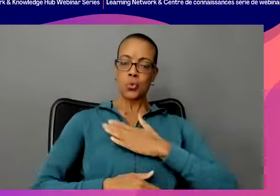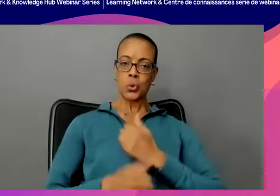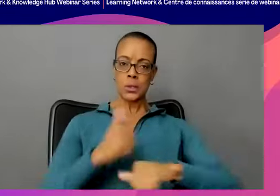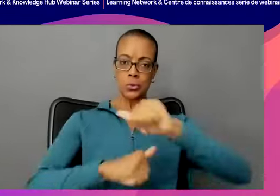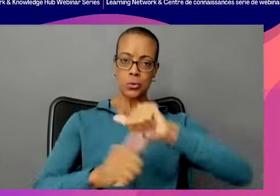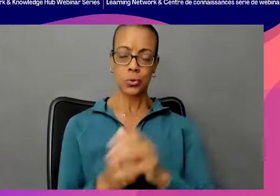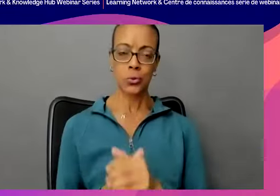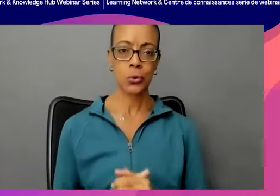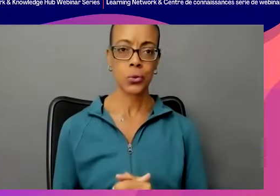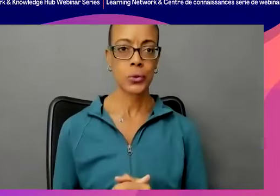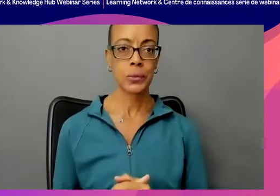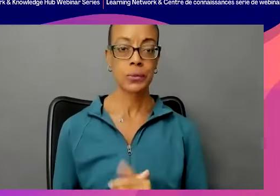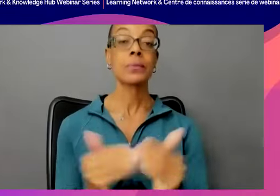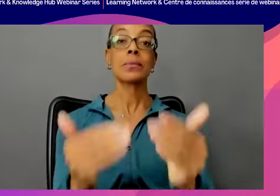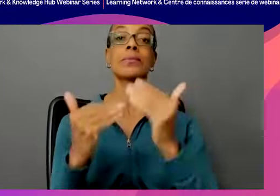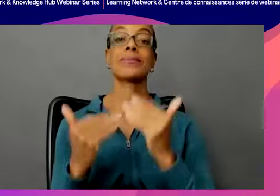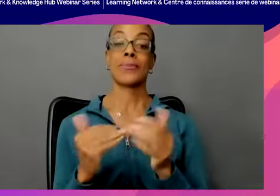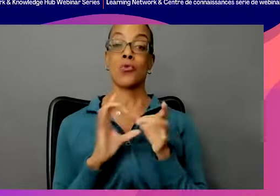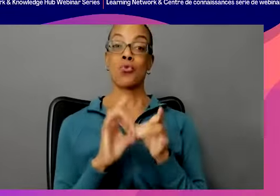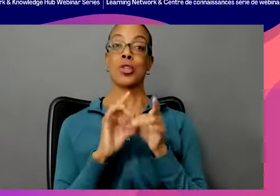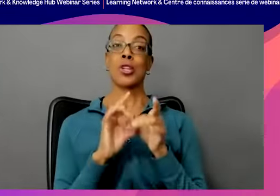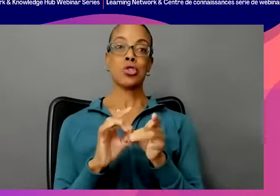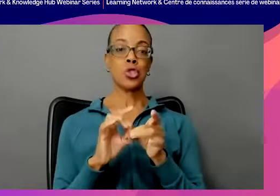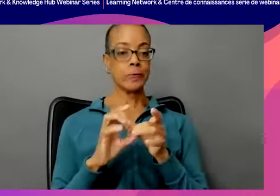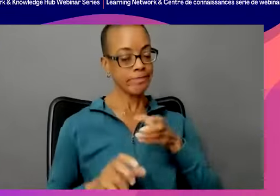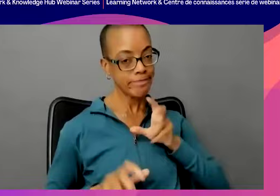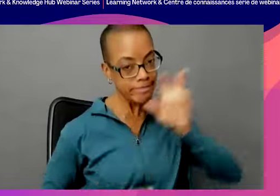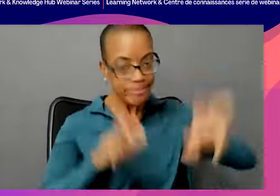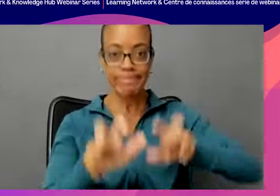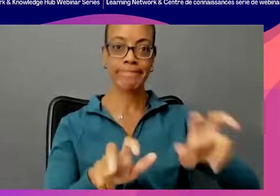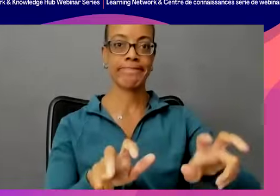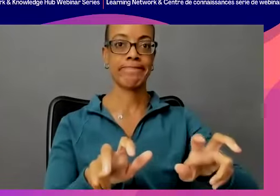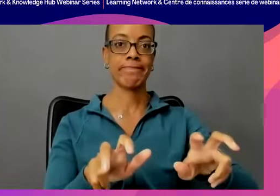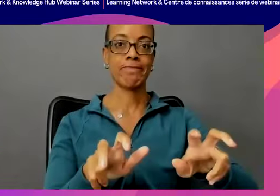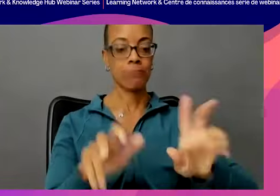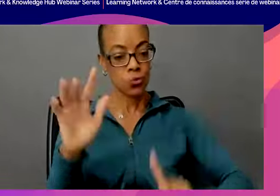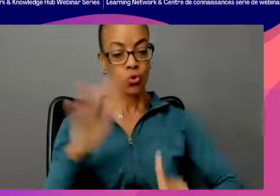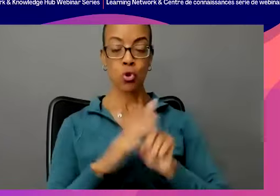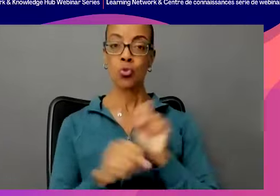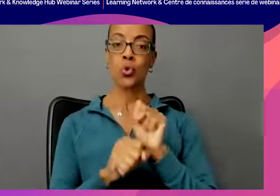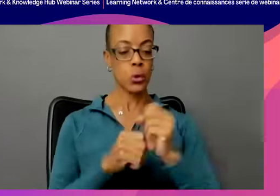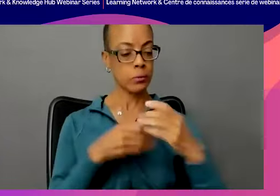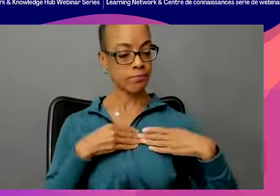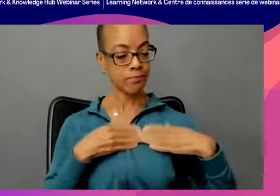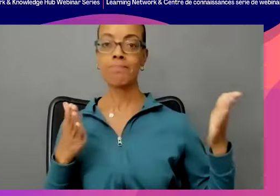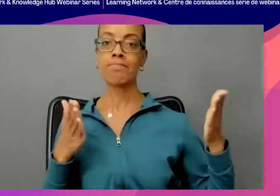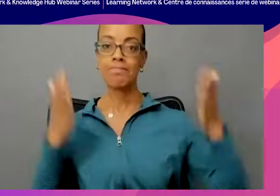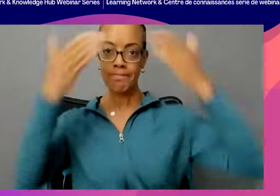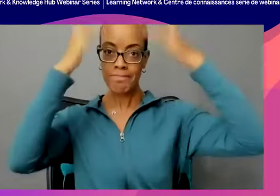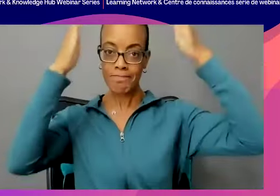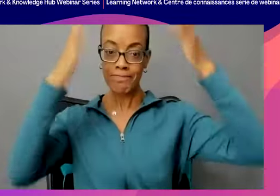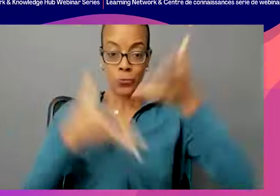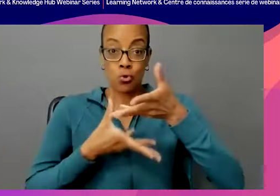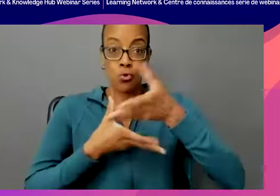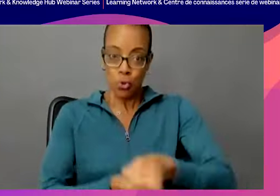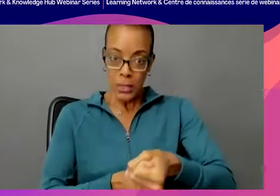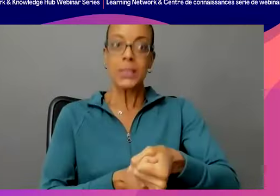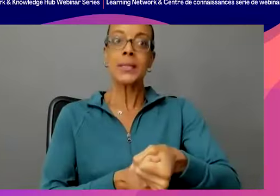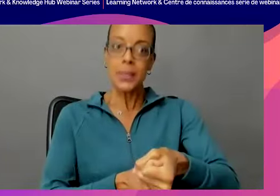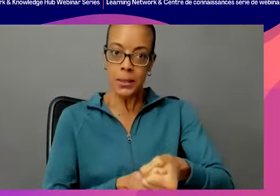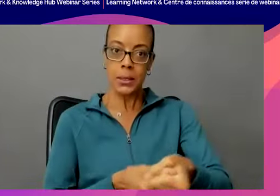And finally, invest in relationships. Come to your work with an open heart. Trust is a two-way street. You got to start by